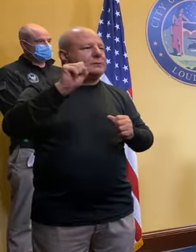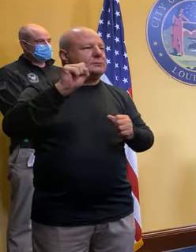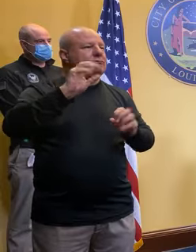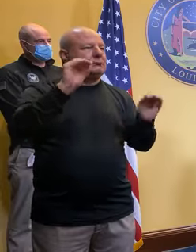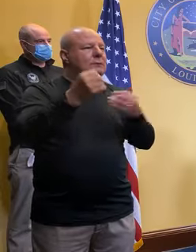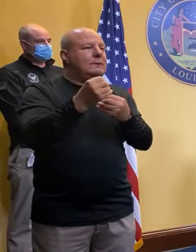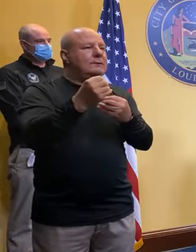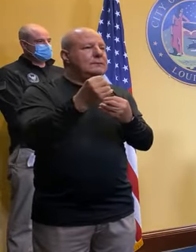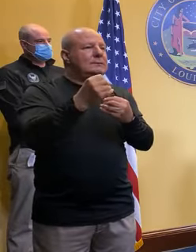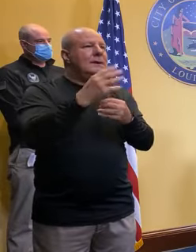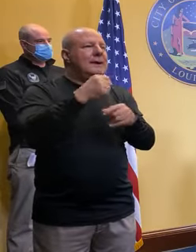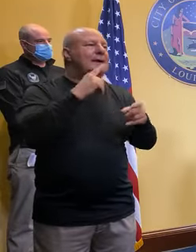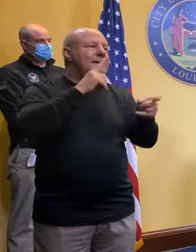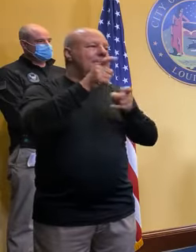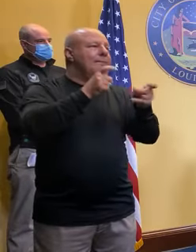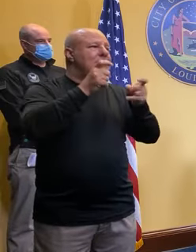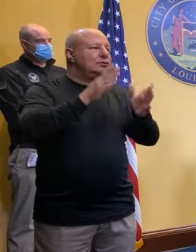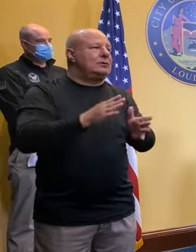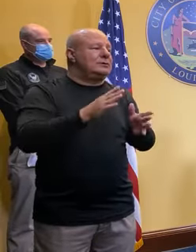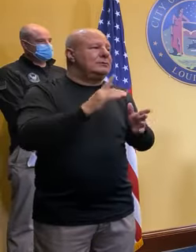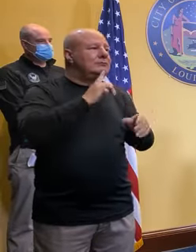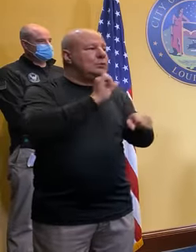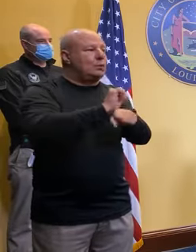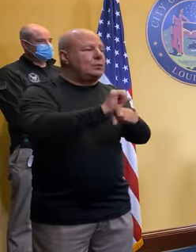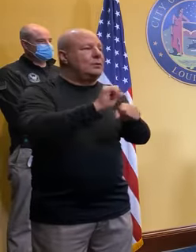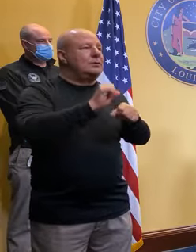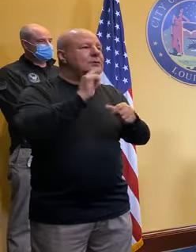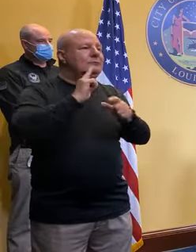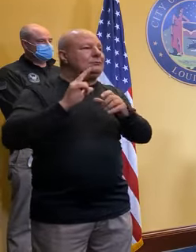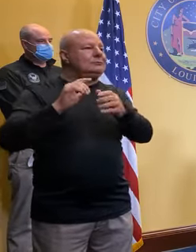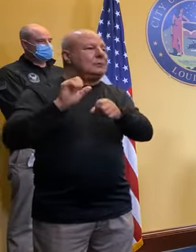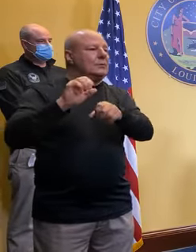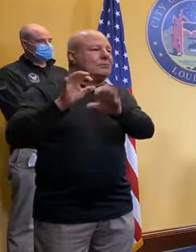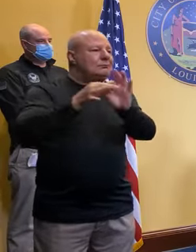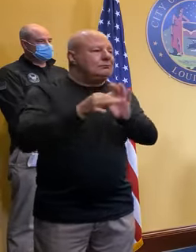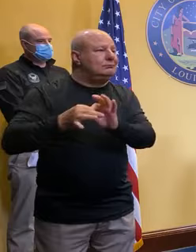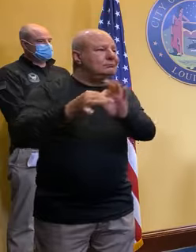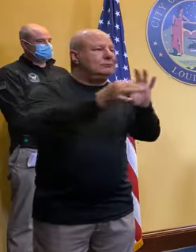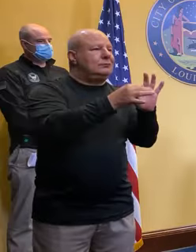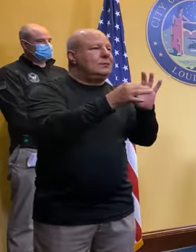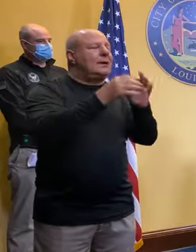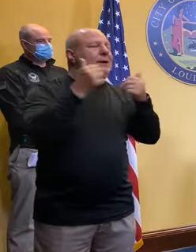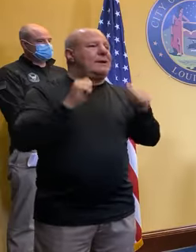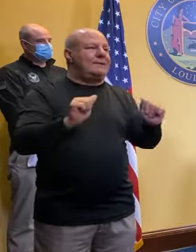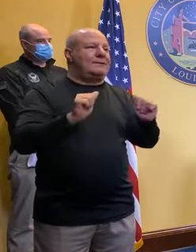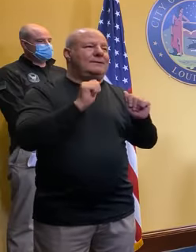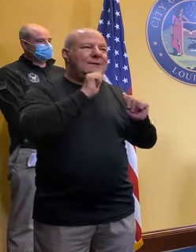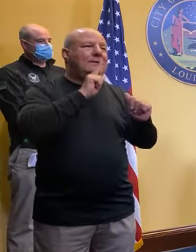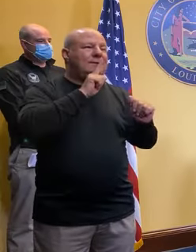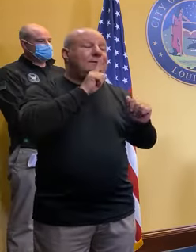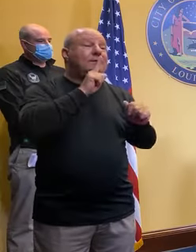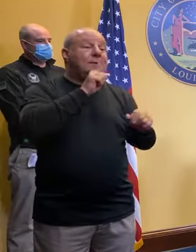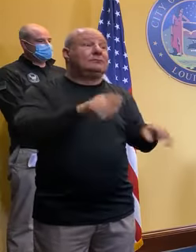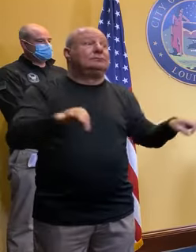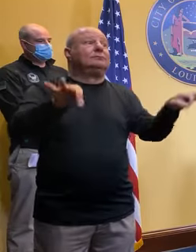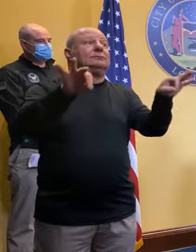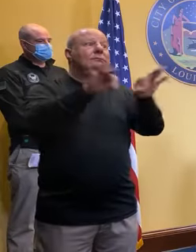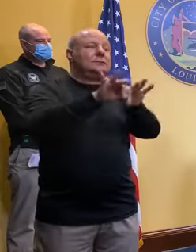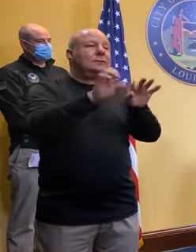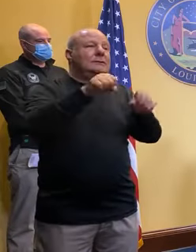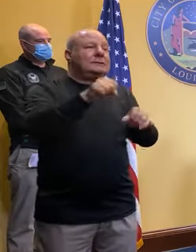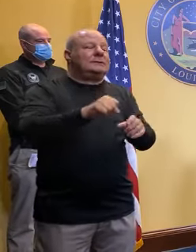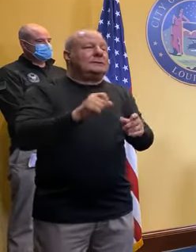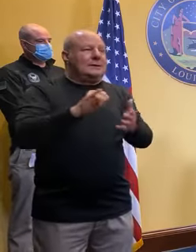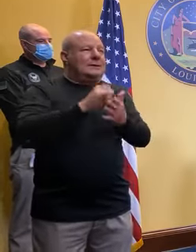well, and of course the administration is working to collaborate and coordinate these efforts. Very, very important